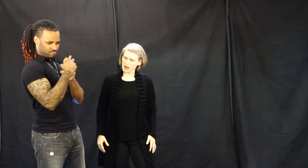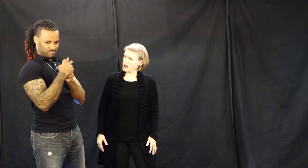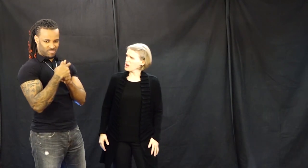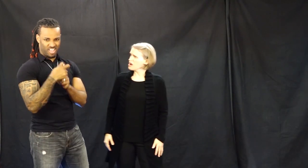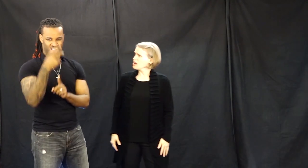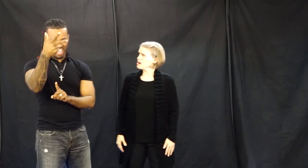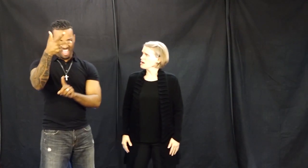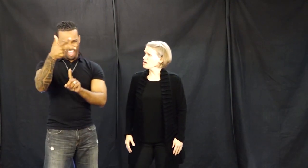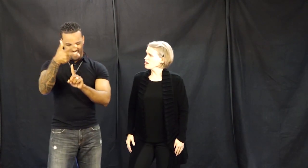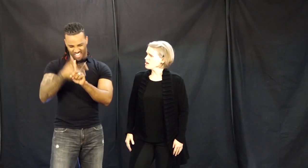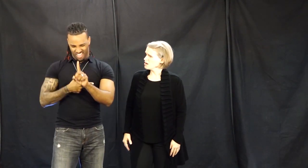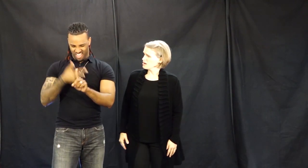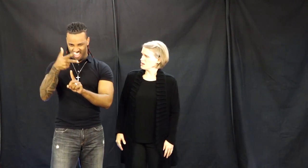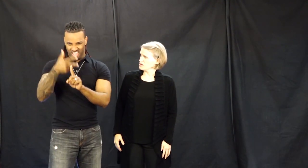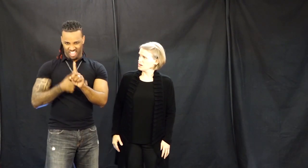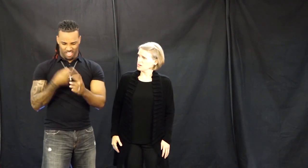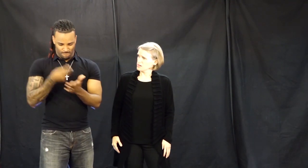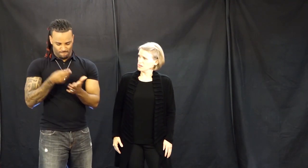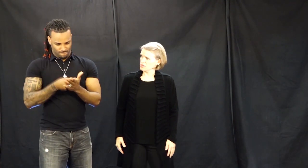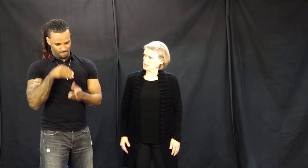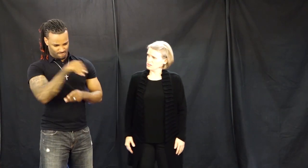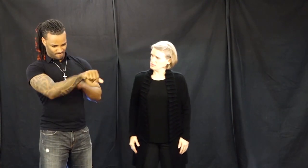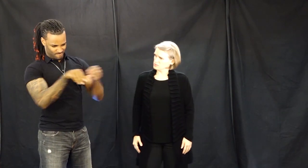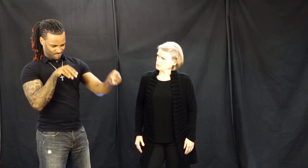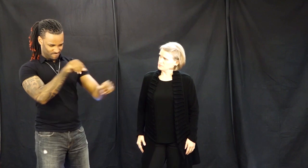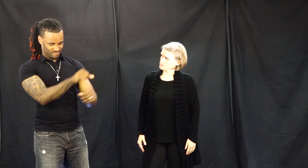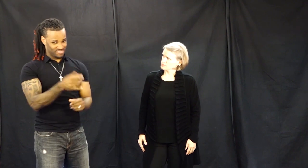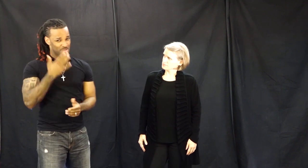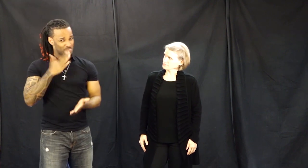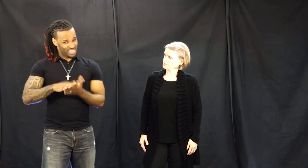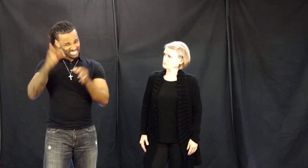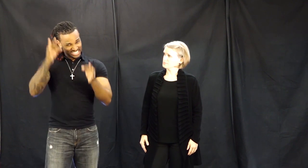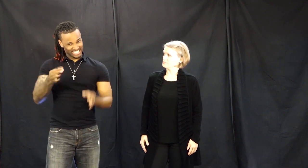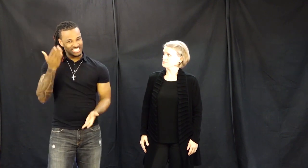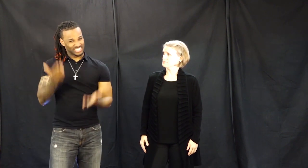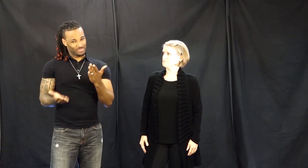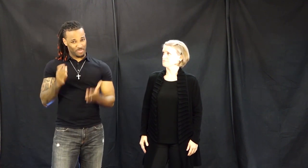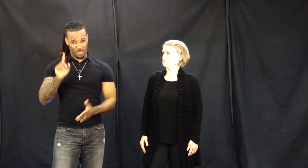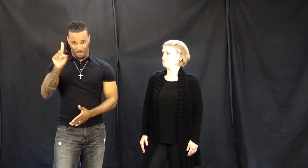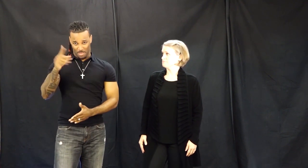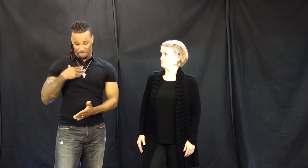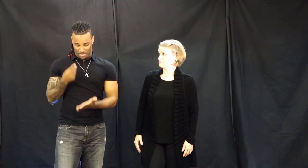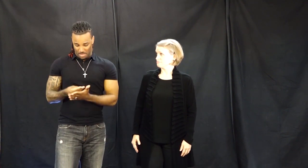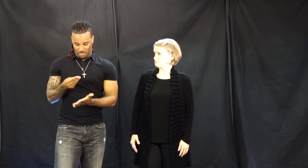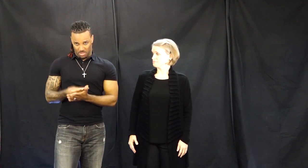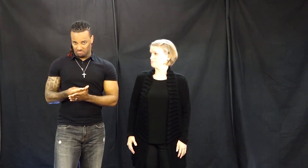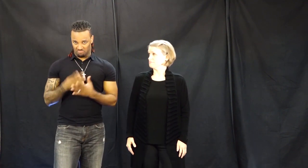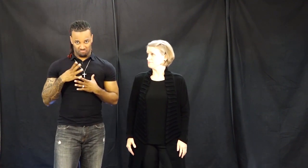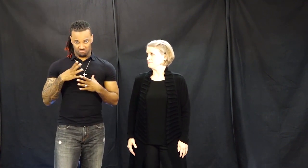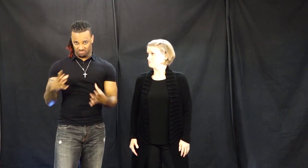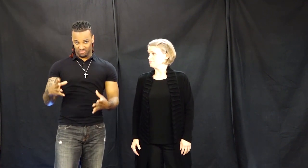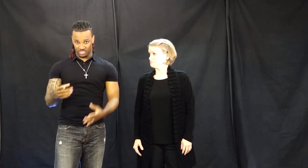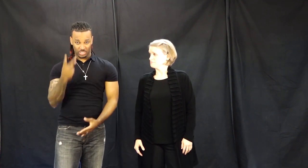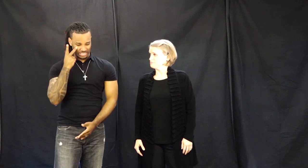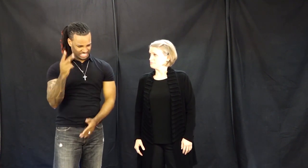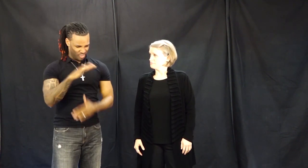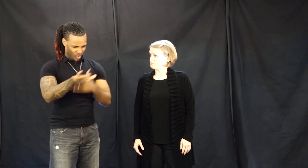Reynolds extorted me for assorted fee. I paid him quarterly. I may have mortally wounded my prospects, but my papers are orderly. As you can see, I